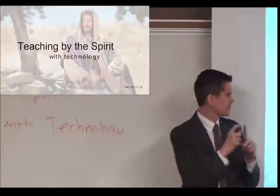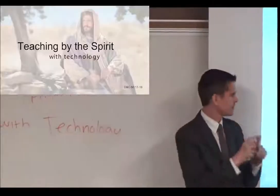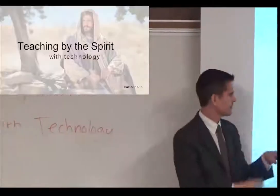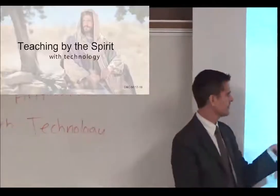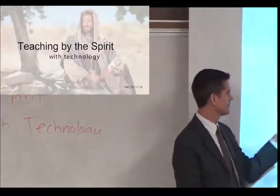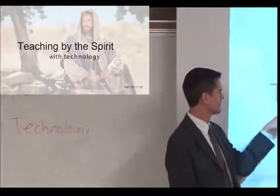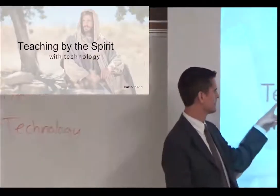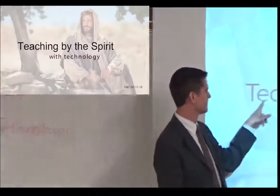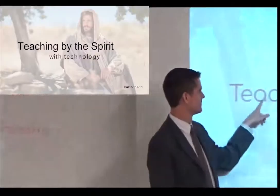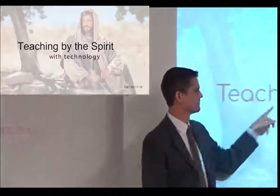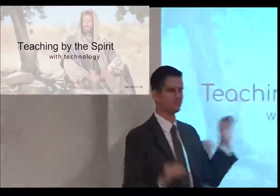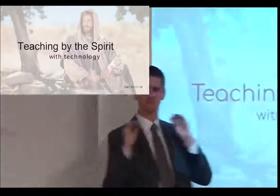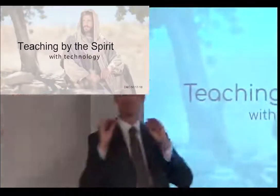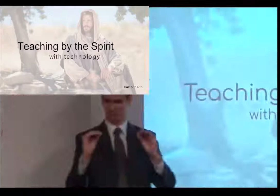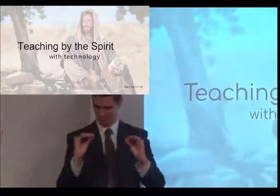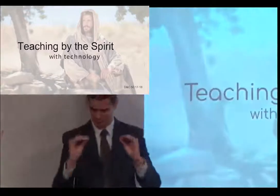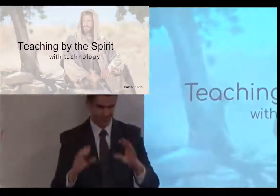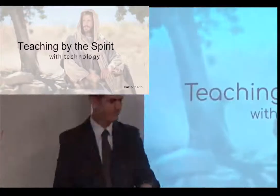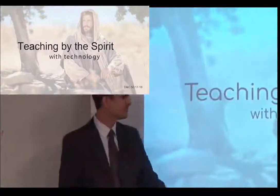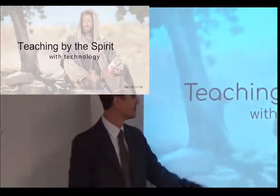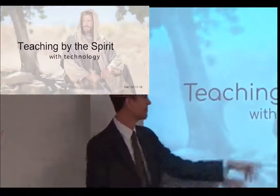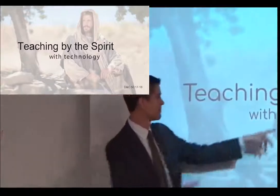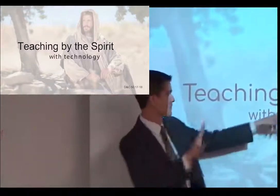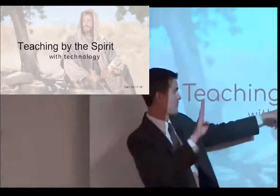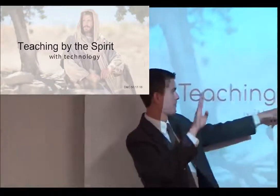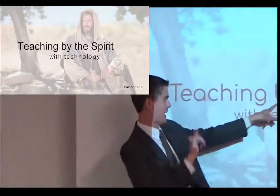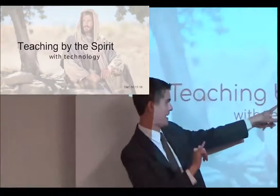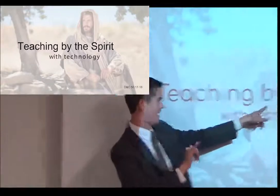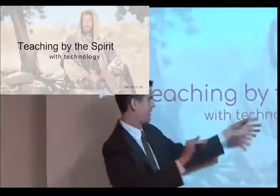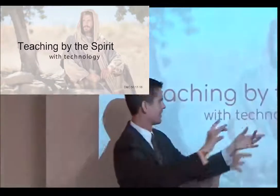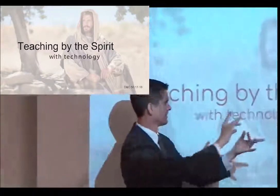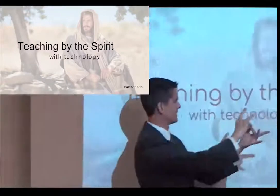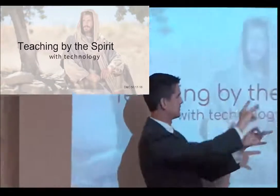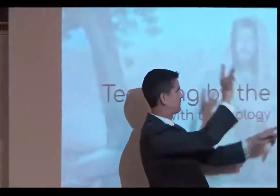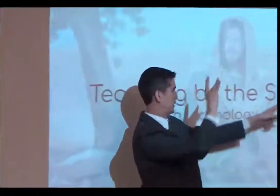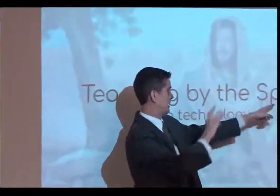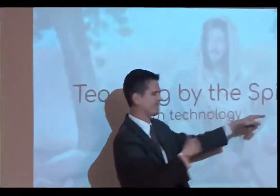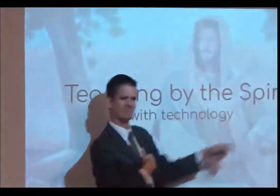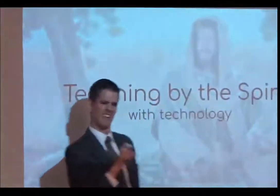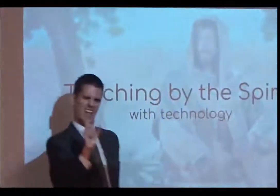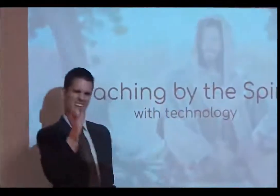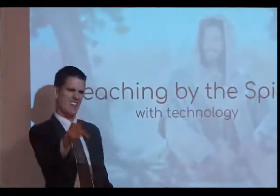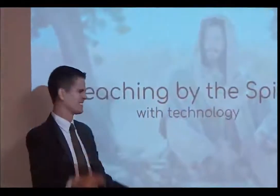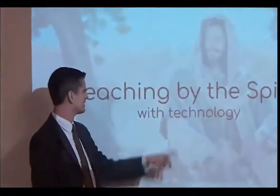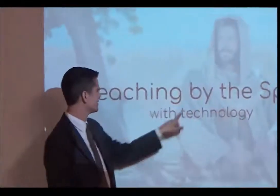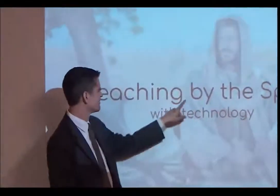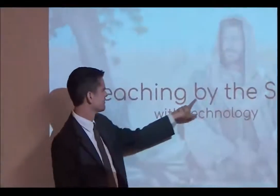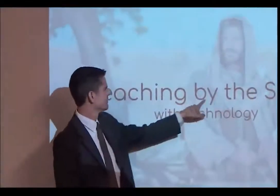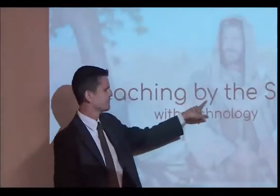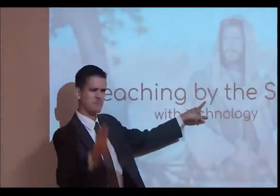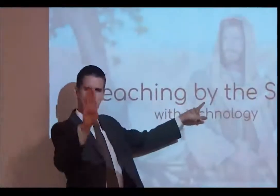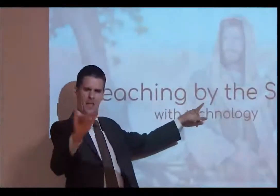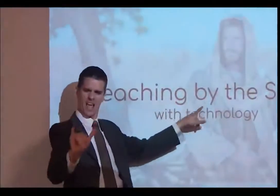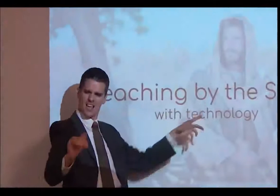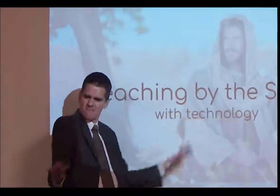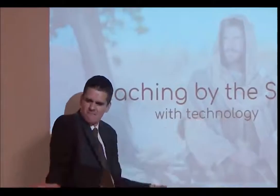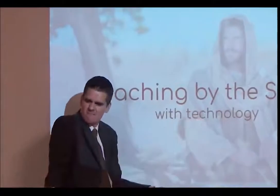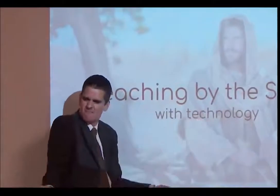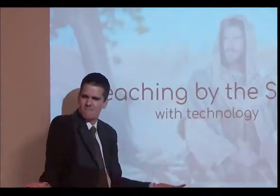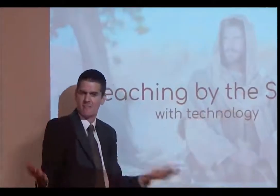And this is a complicated word. Teaching by the Spirit. Let me ask, what does that by mean